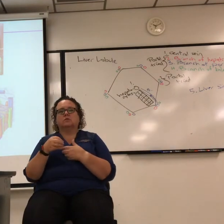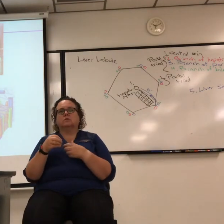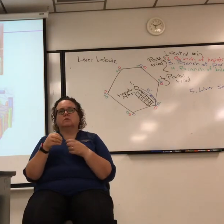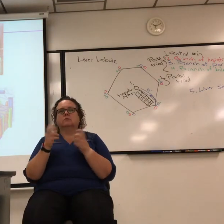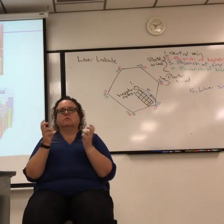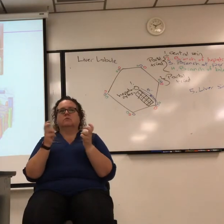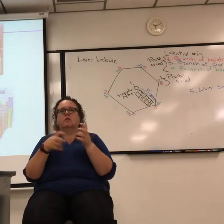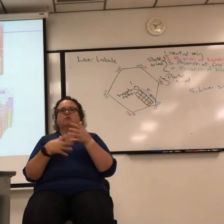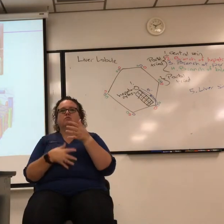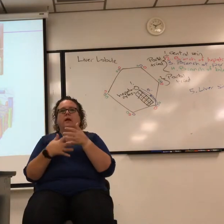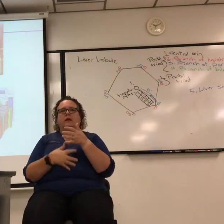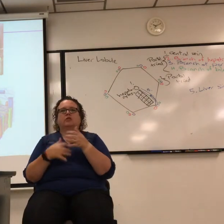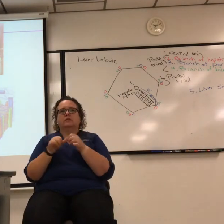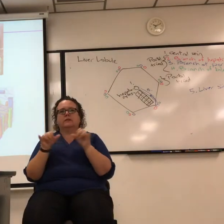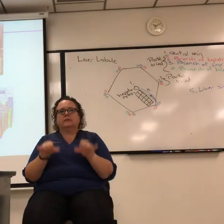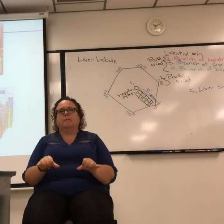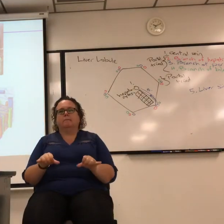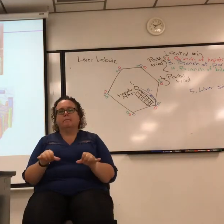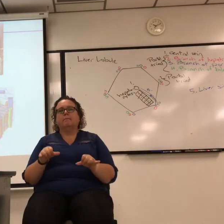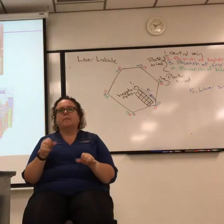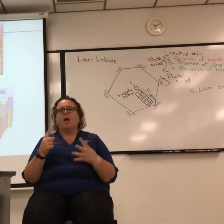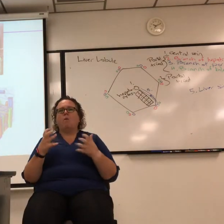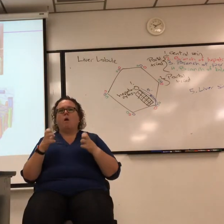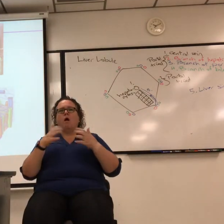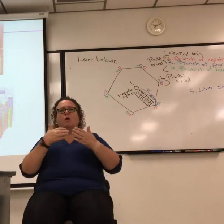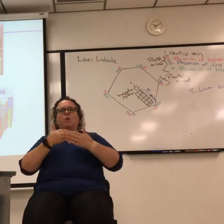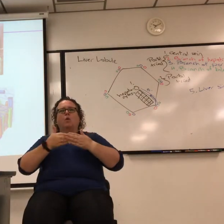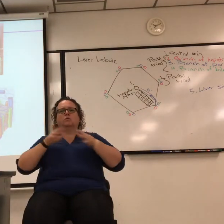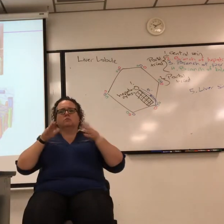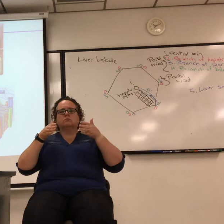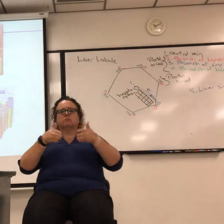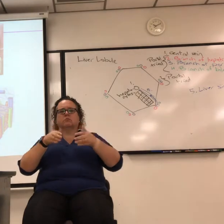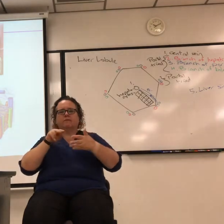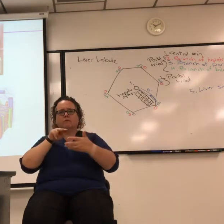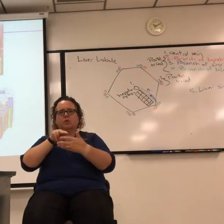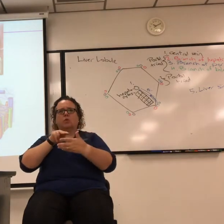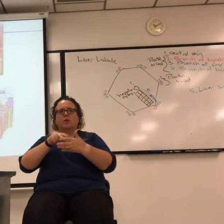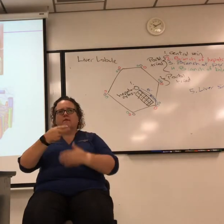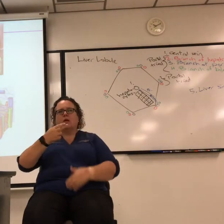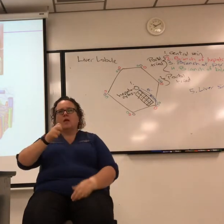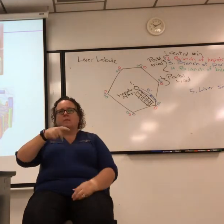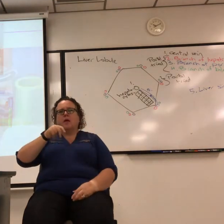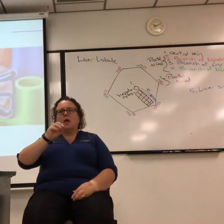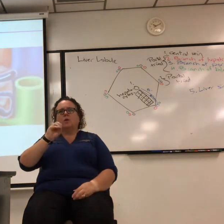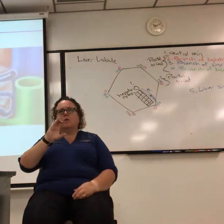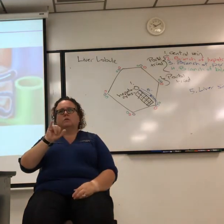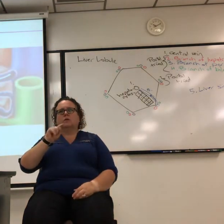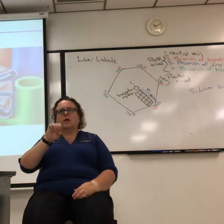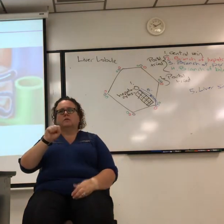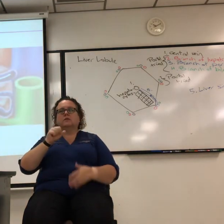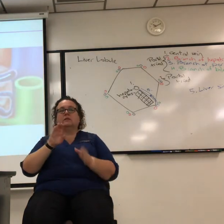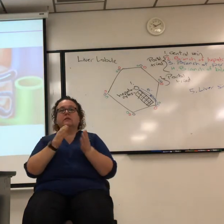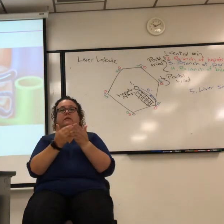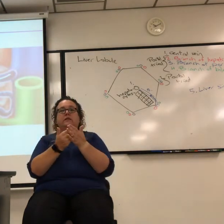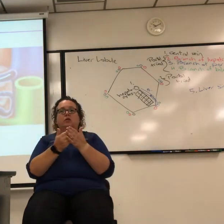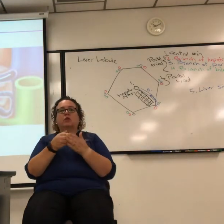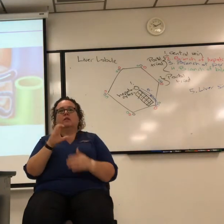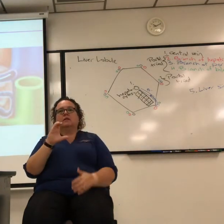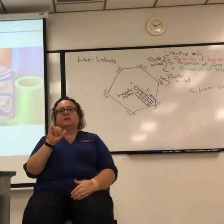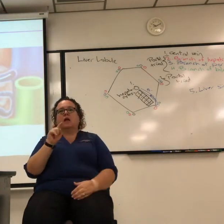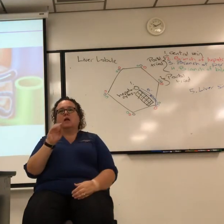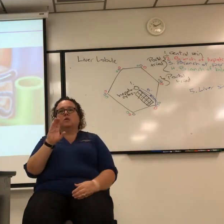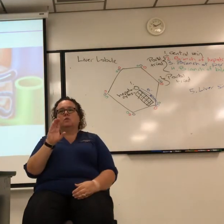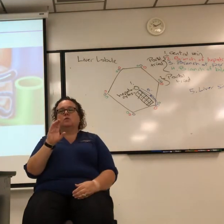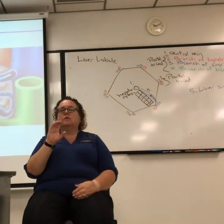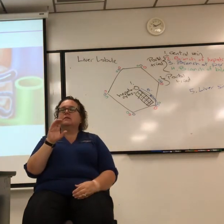system. I wanted to take a close-up view of the hepatocytes next to the sinusoidal blood in this slide here.